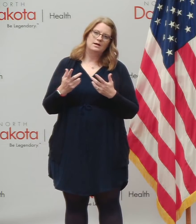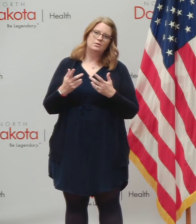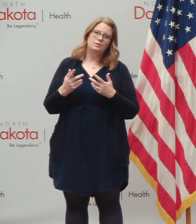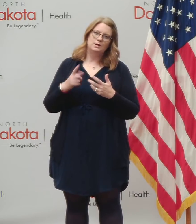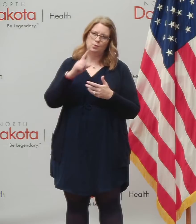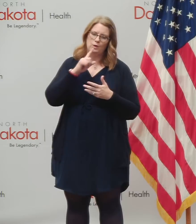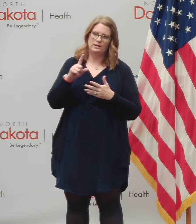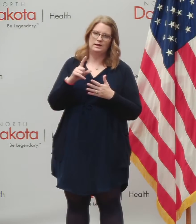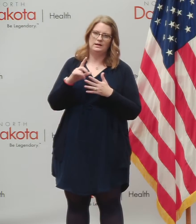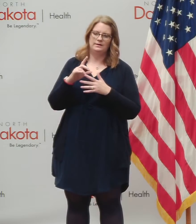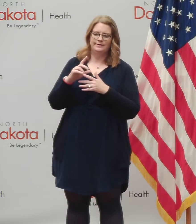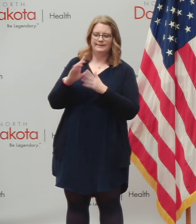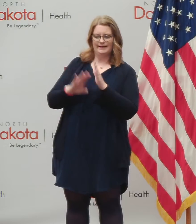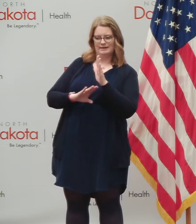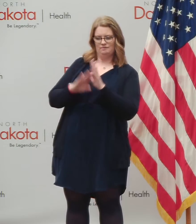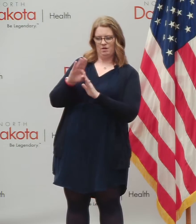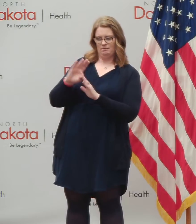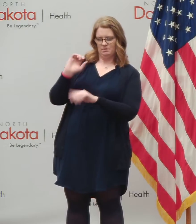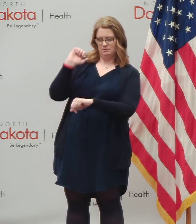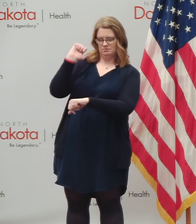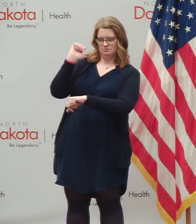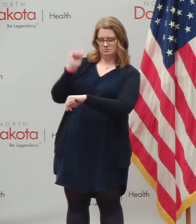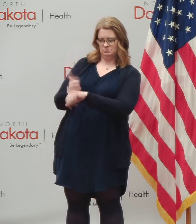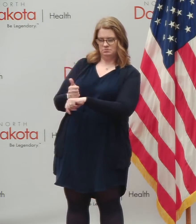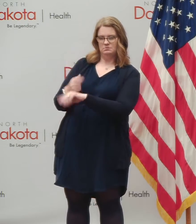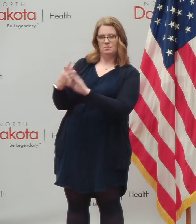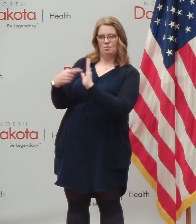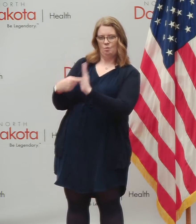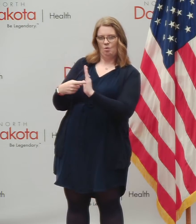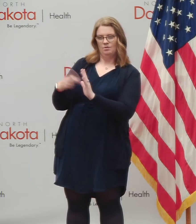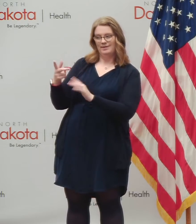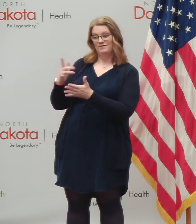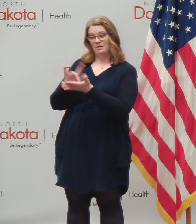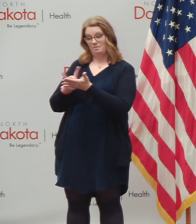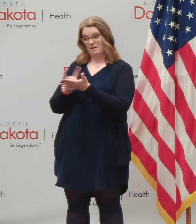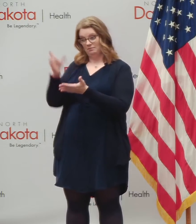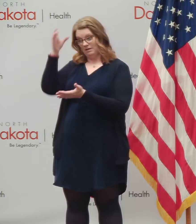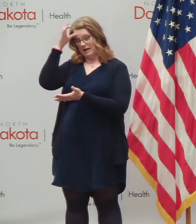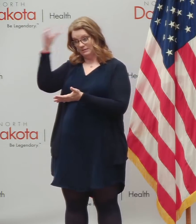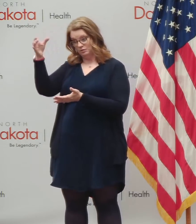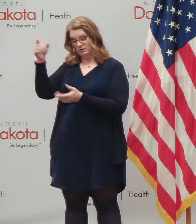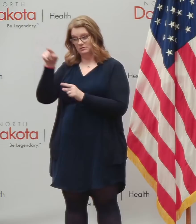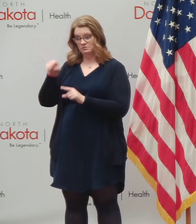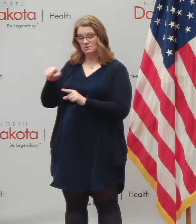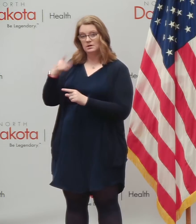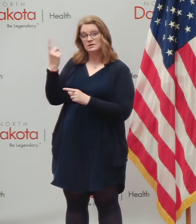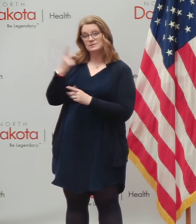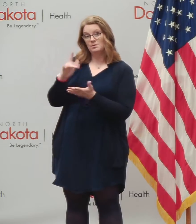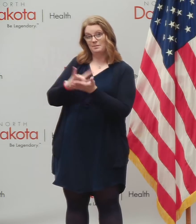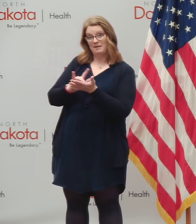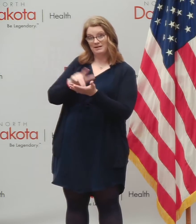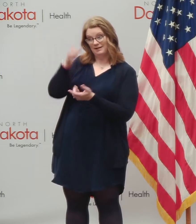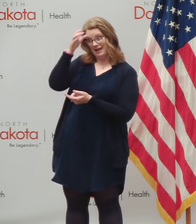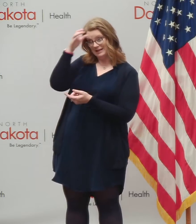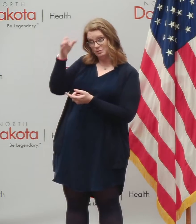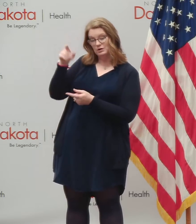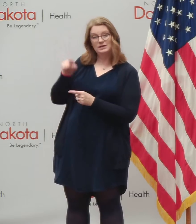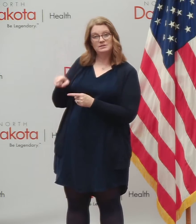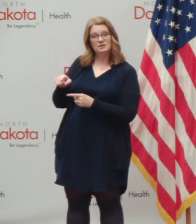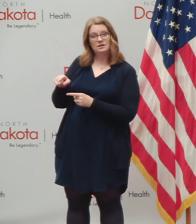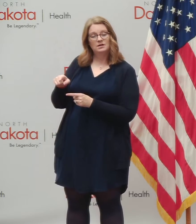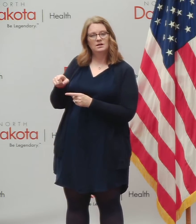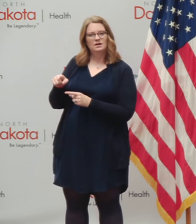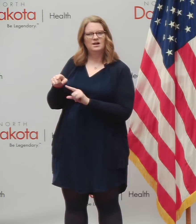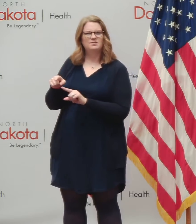can recruit and retain people and set them up for success who've got the medical expertise? Because if you have someone with the medical expertise, they often don't